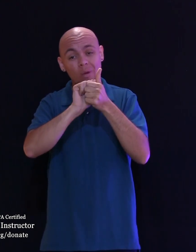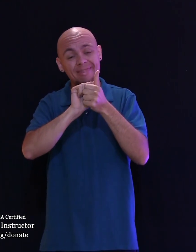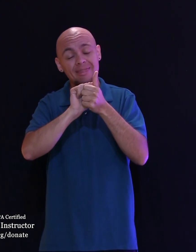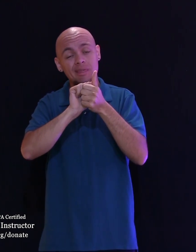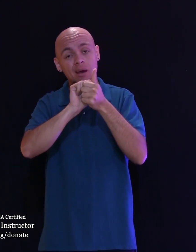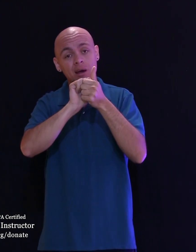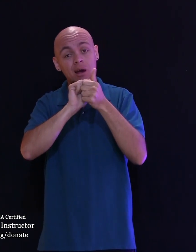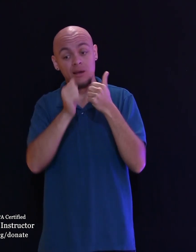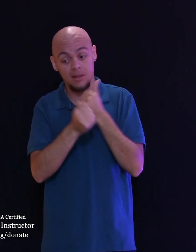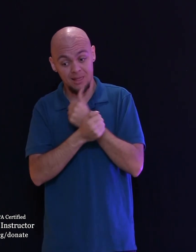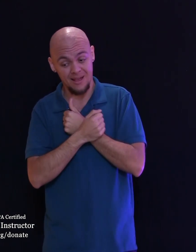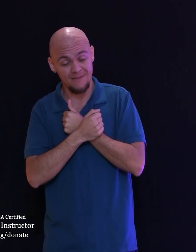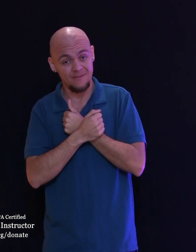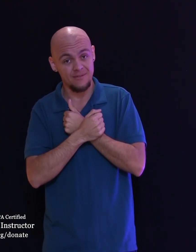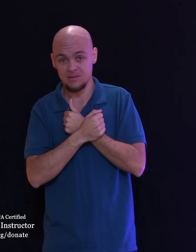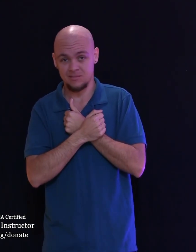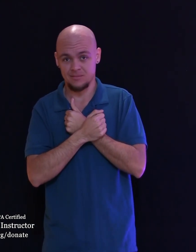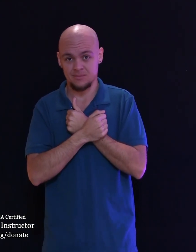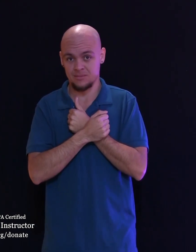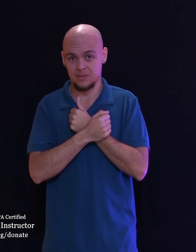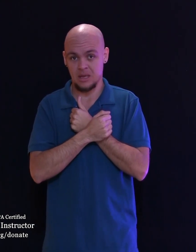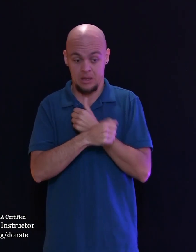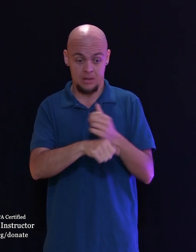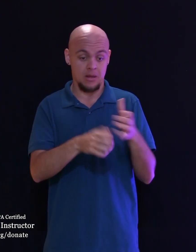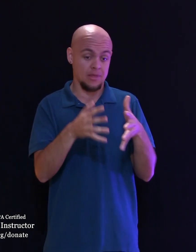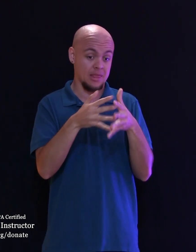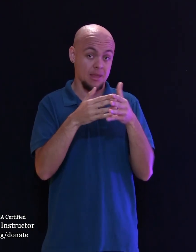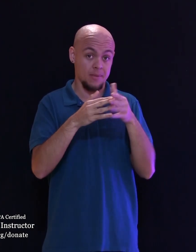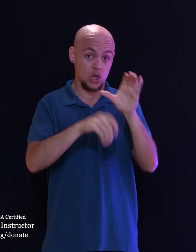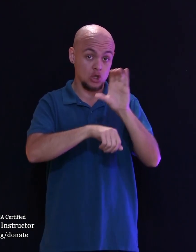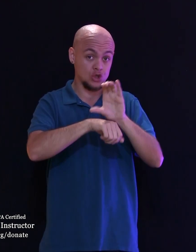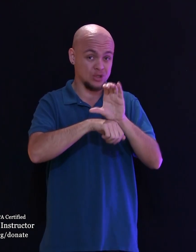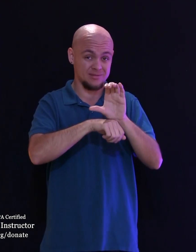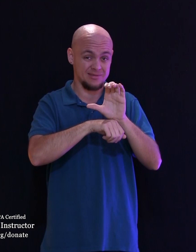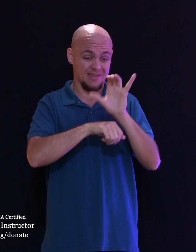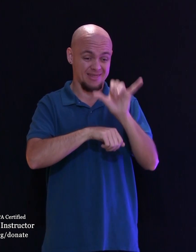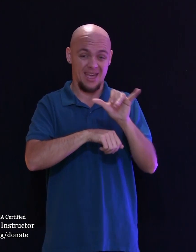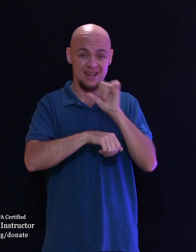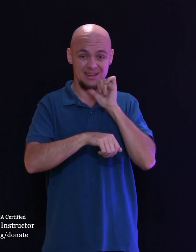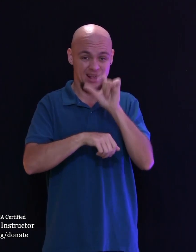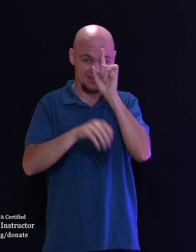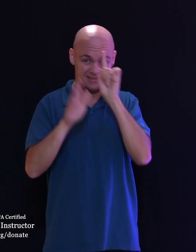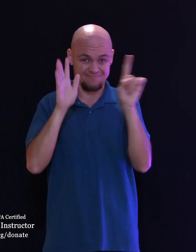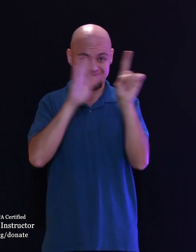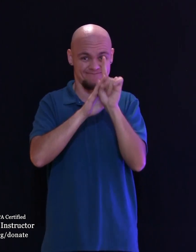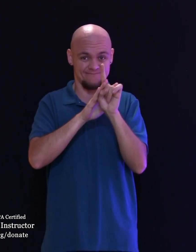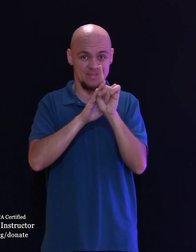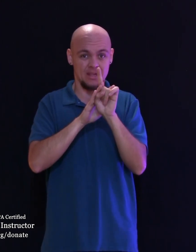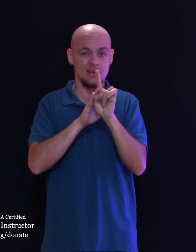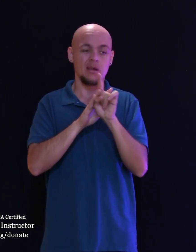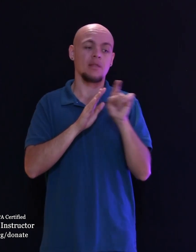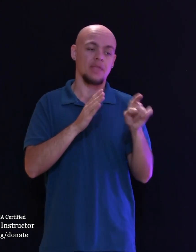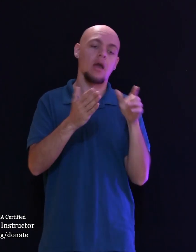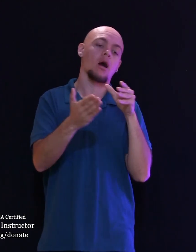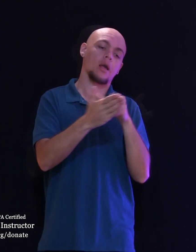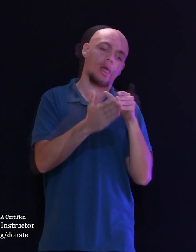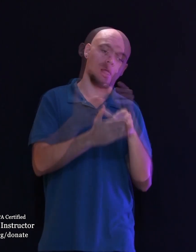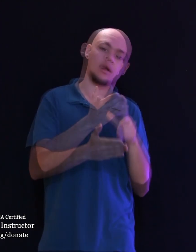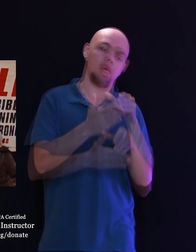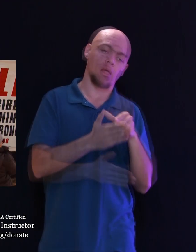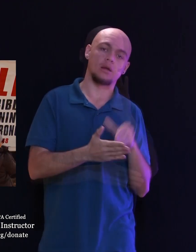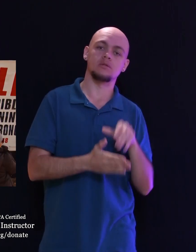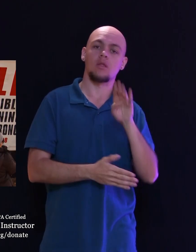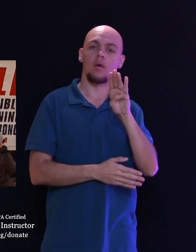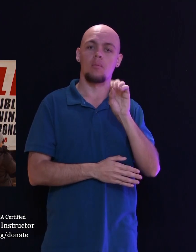all the things the American church is against, all the boycotts that they have. We think about that jerk standing on a sidewalk corner with a bullhorn insulting people going